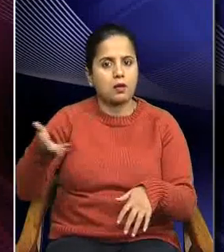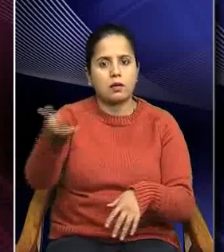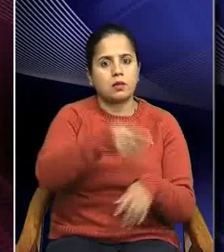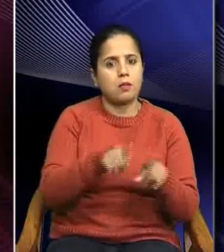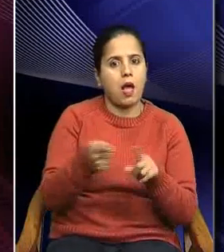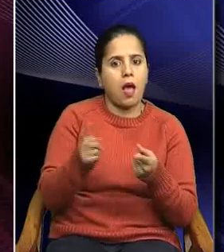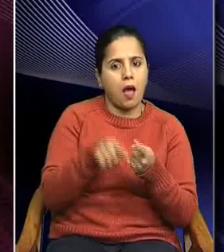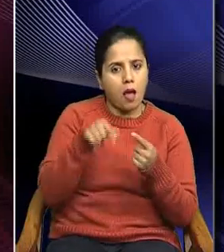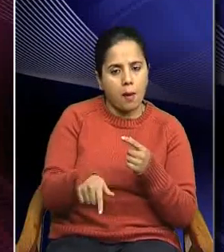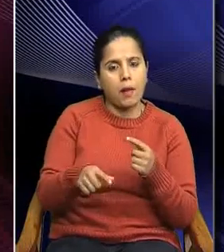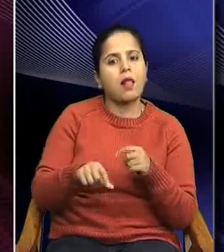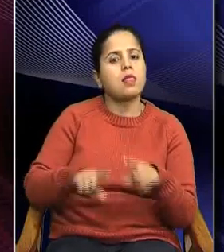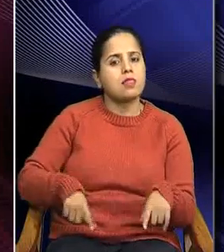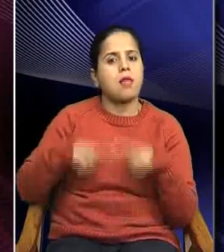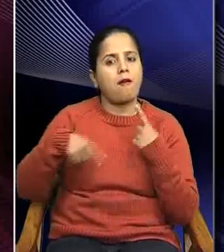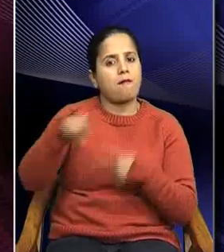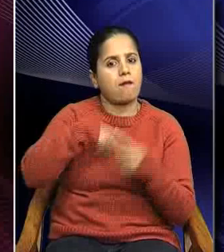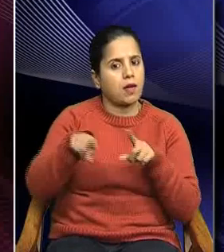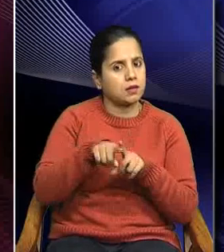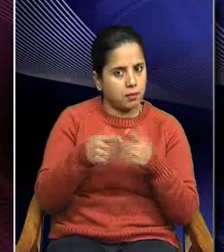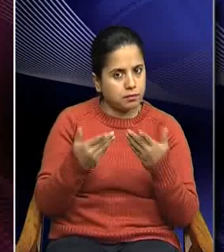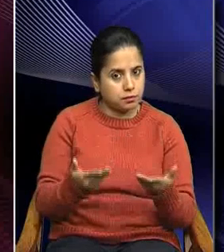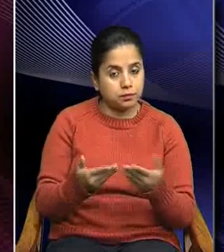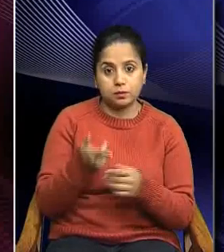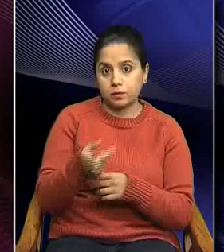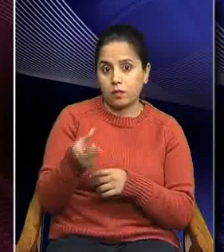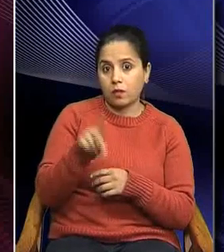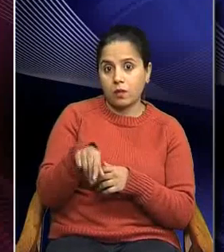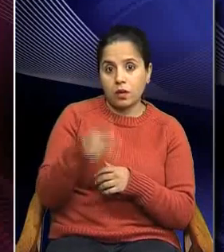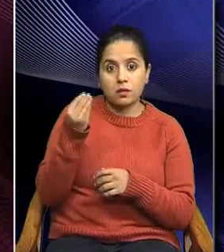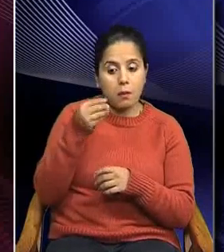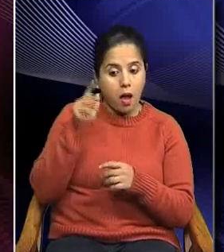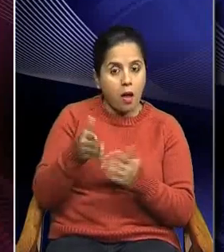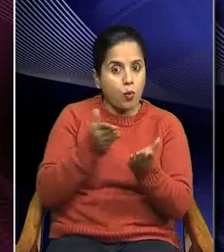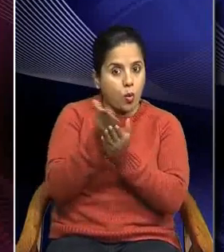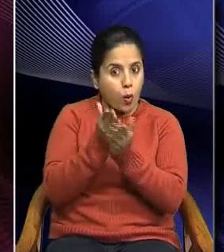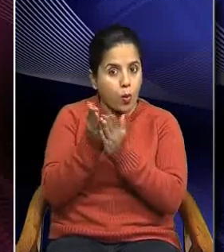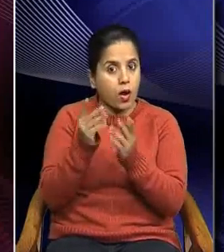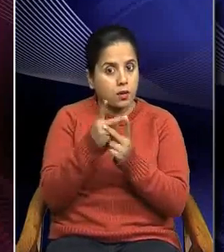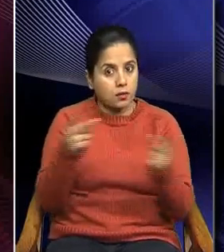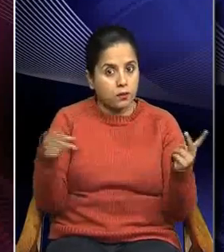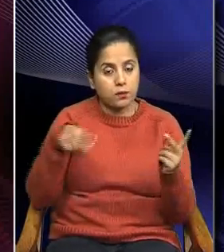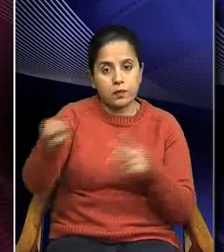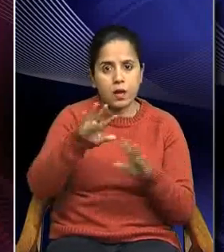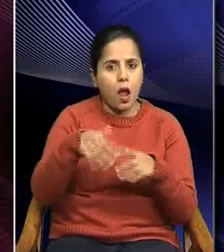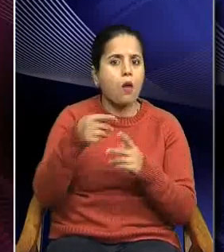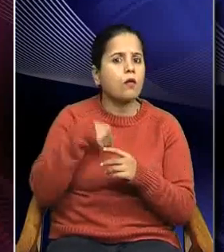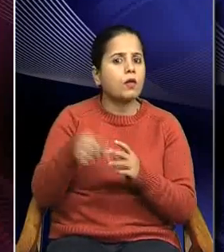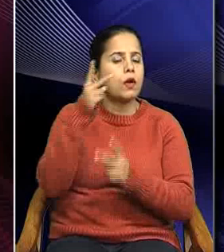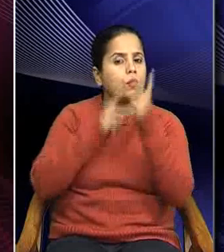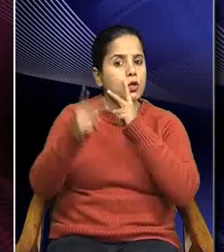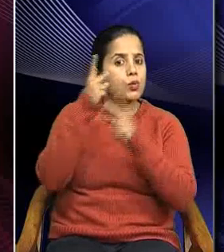the life cycle goes. Now, this is again through channels. So, how it is visualized,